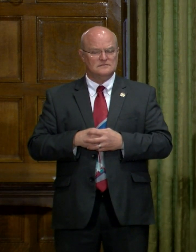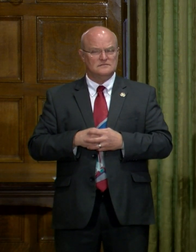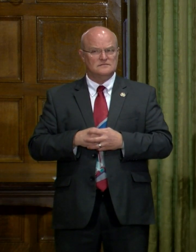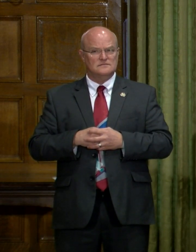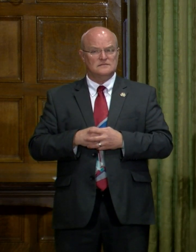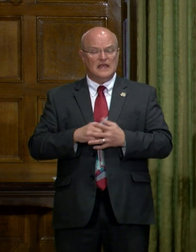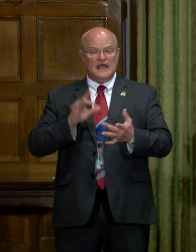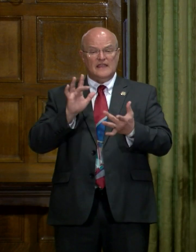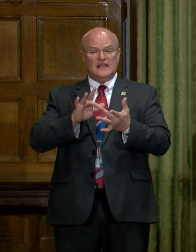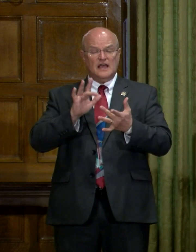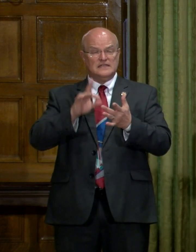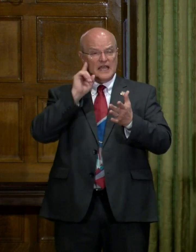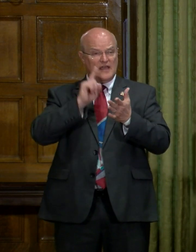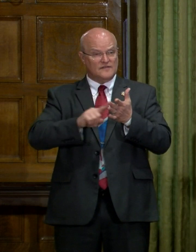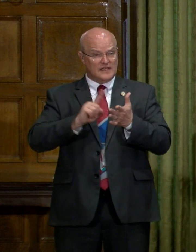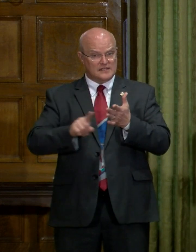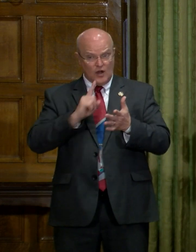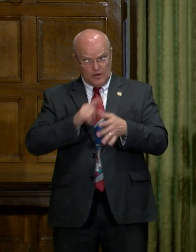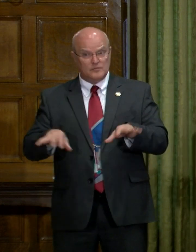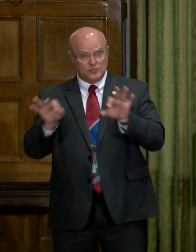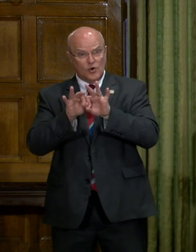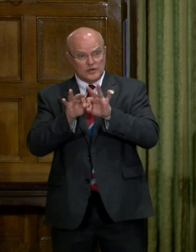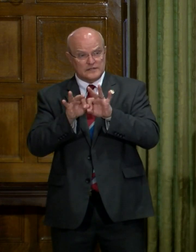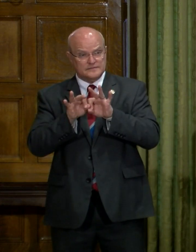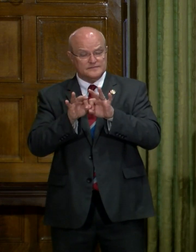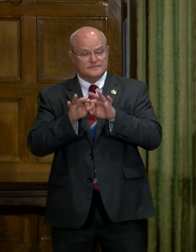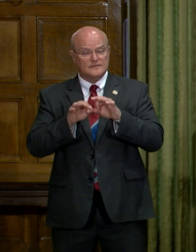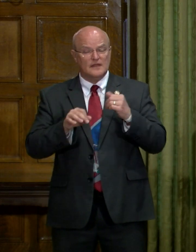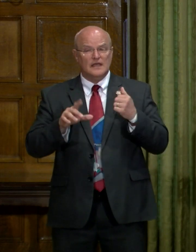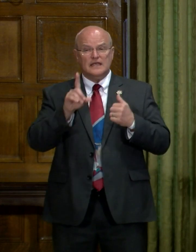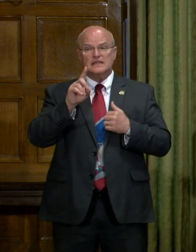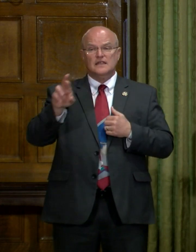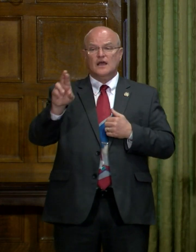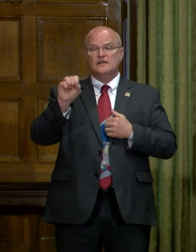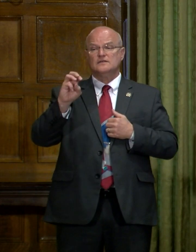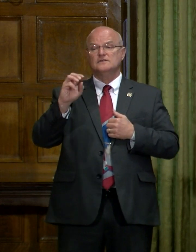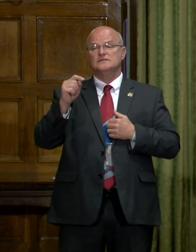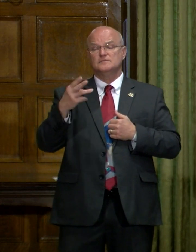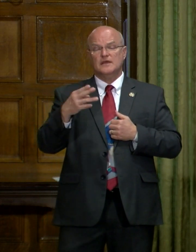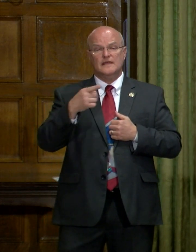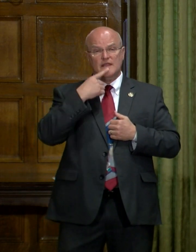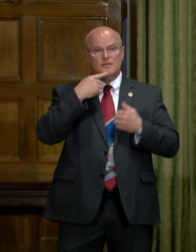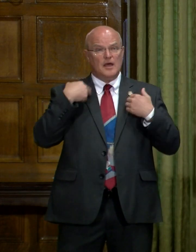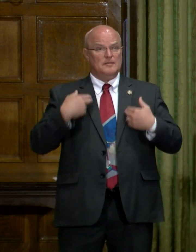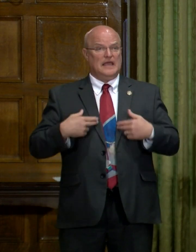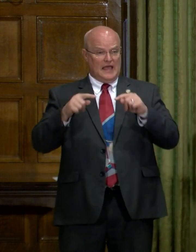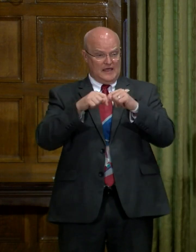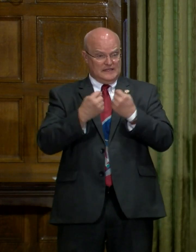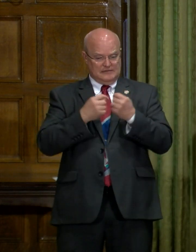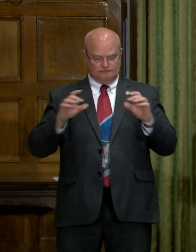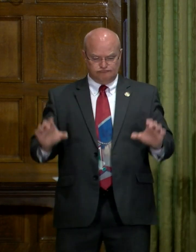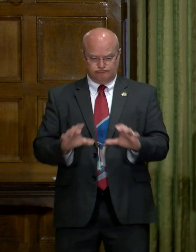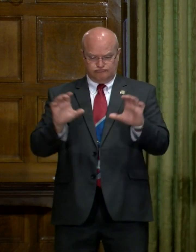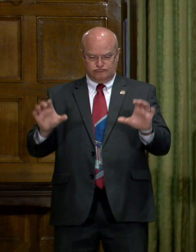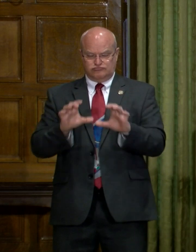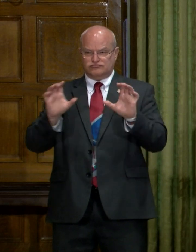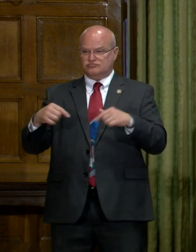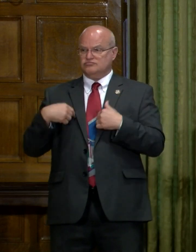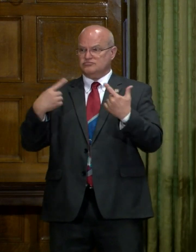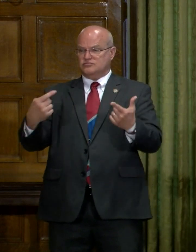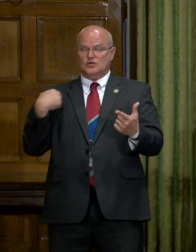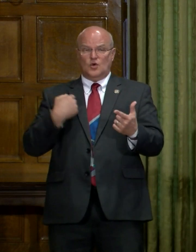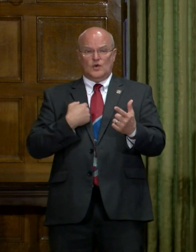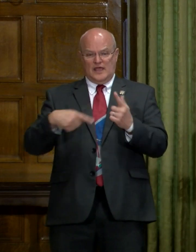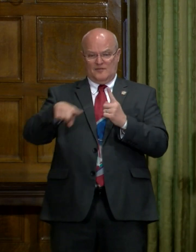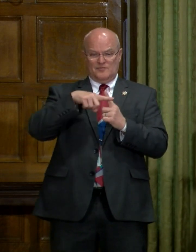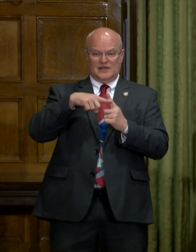Well, the contact investigations are very important, and Dr. Smith and the public health team has been doing that as we